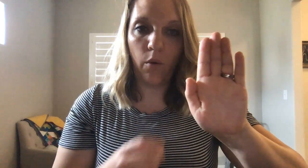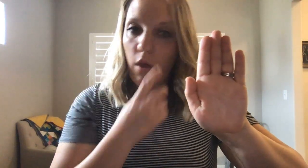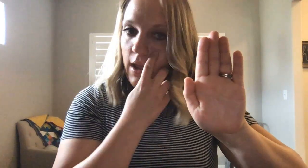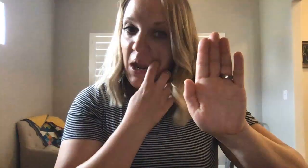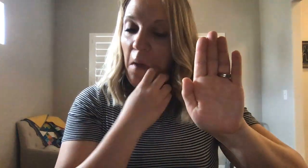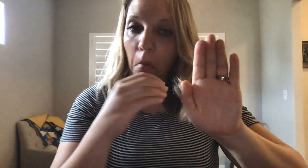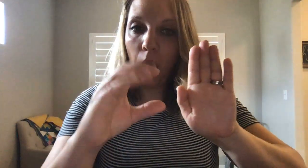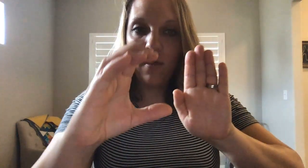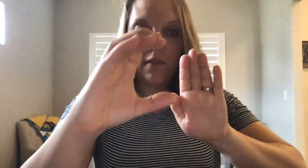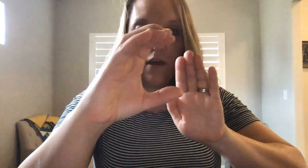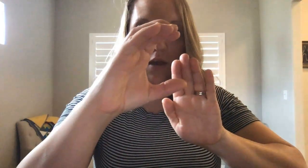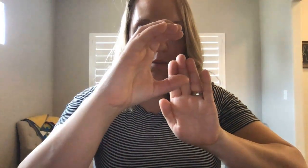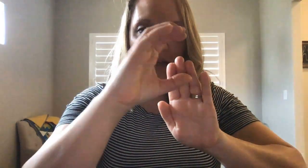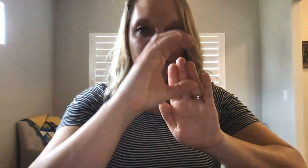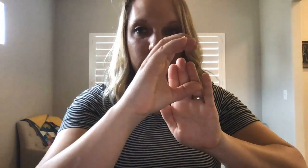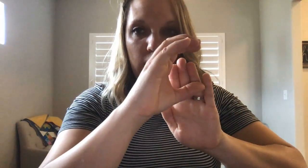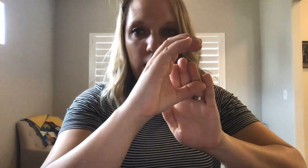one hand up. The other hand makes a C.